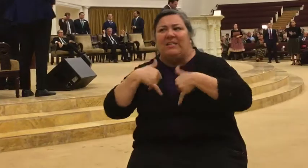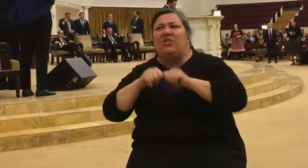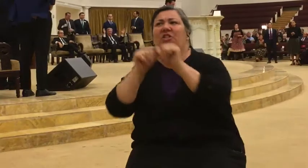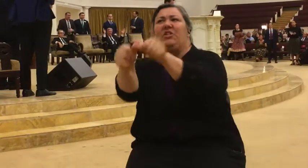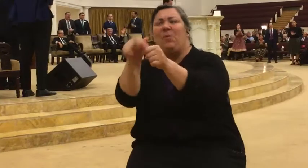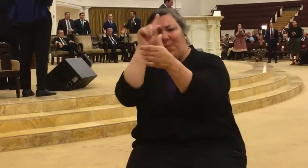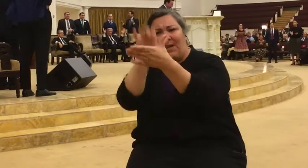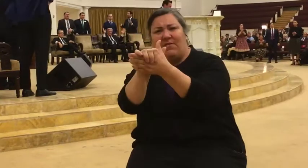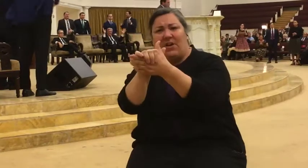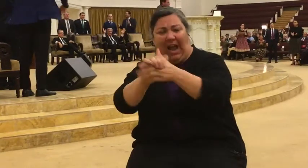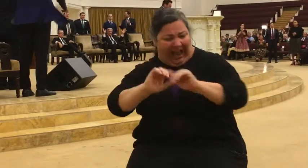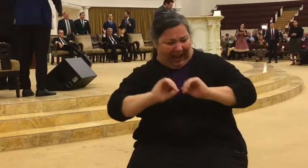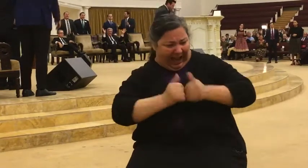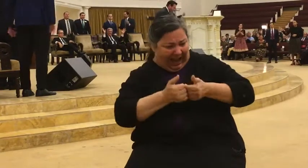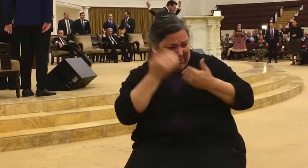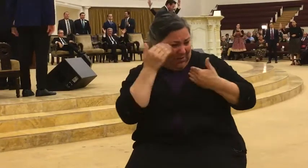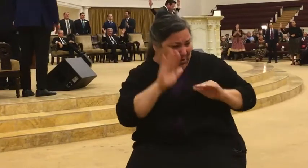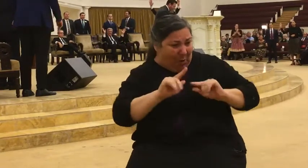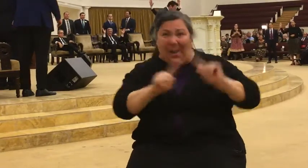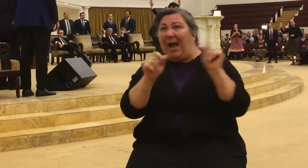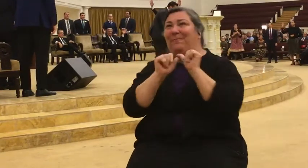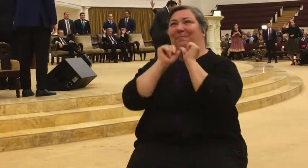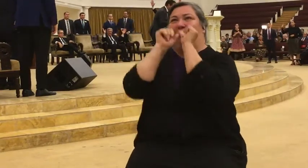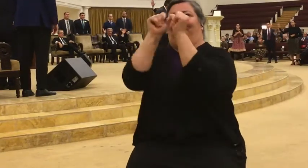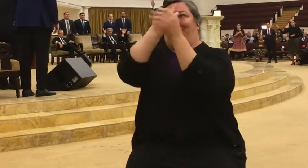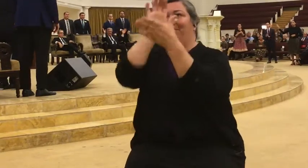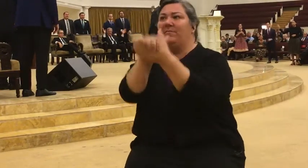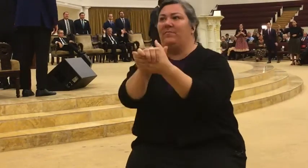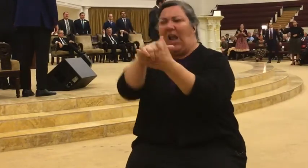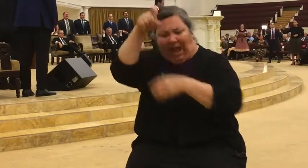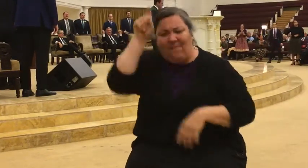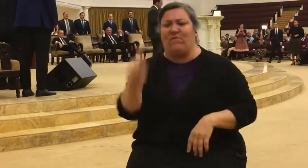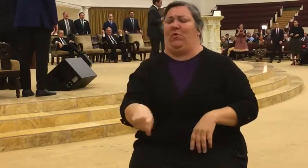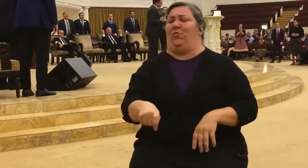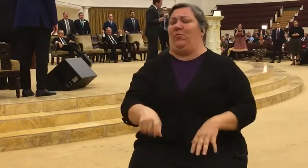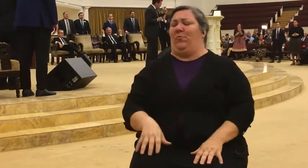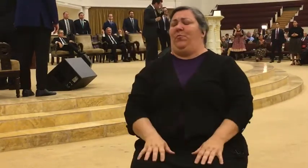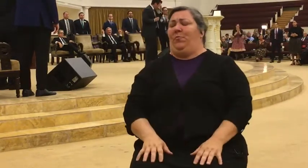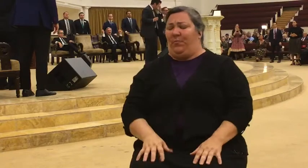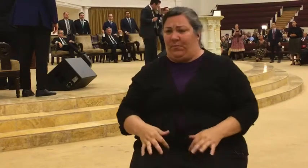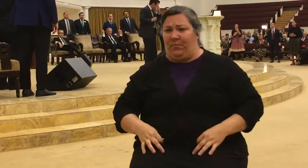even though you don't know how. You've got to believe.